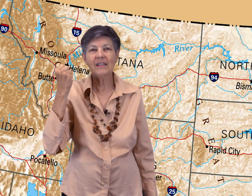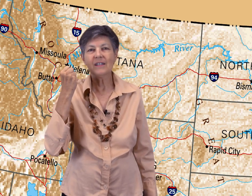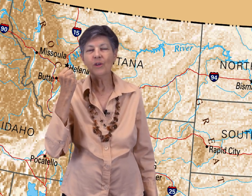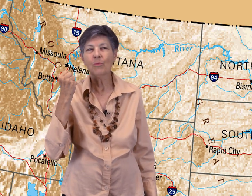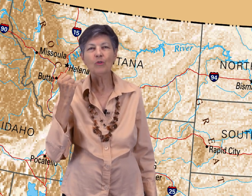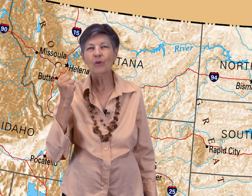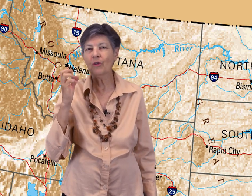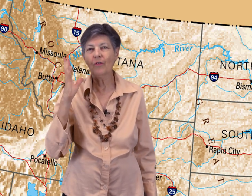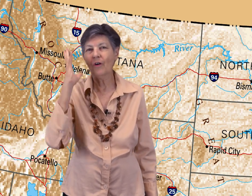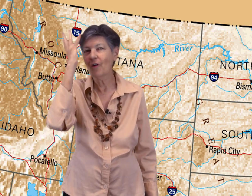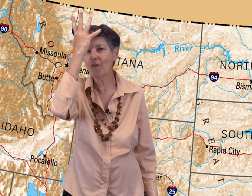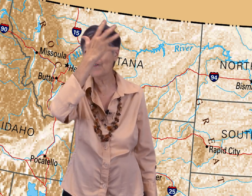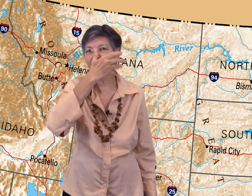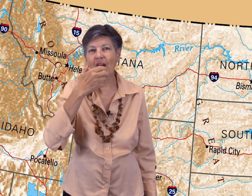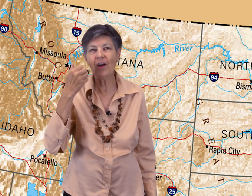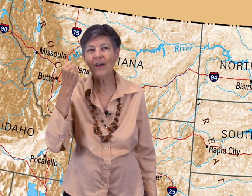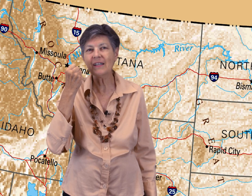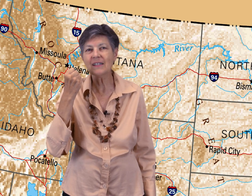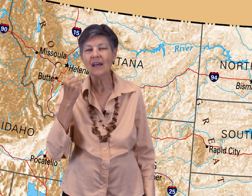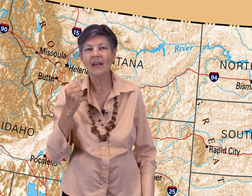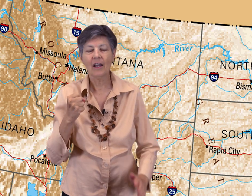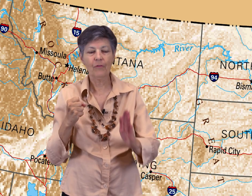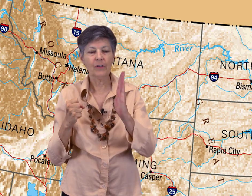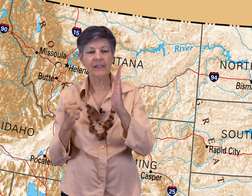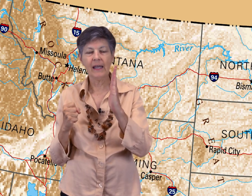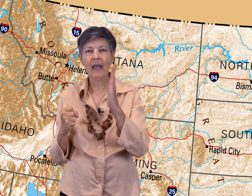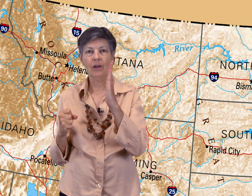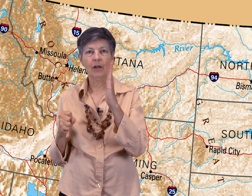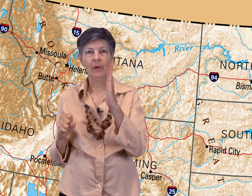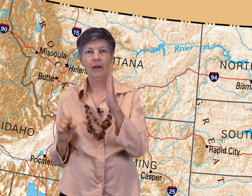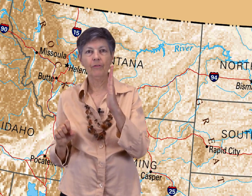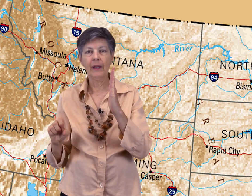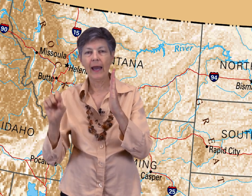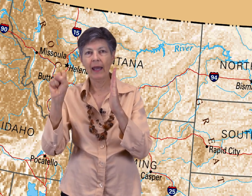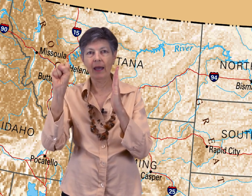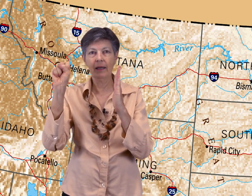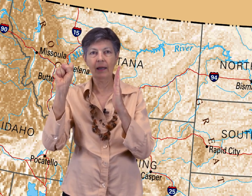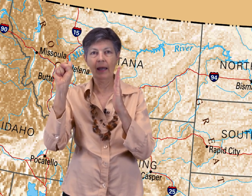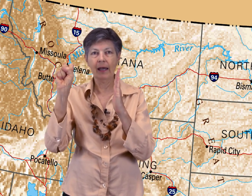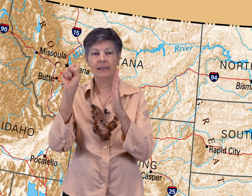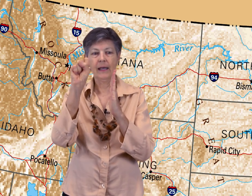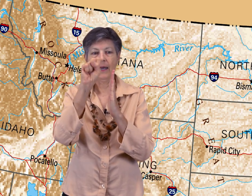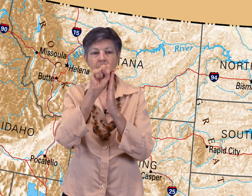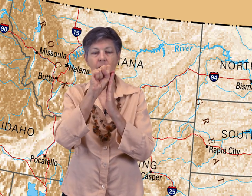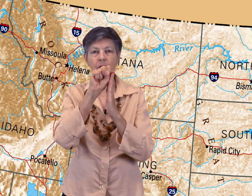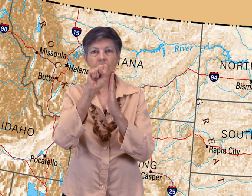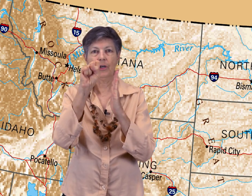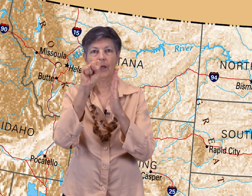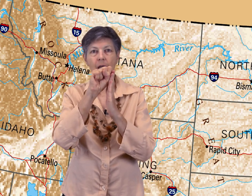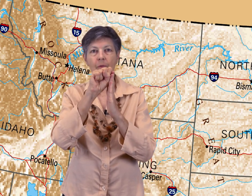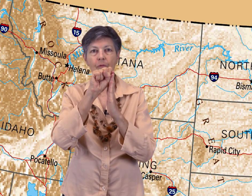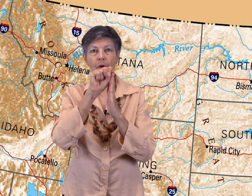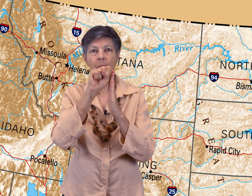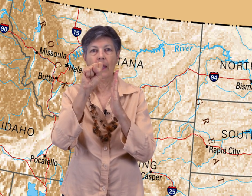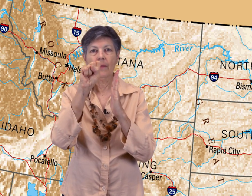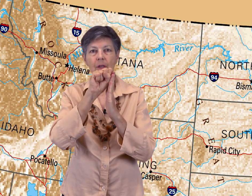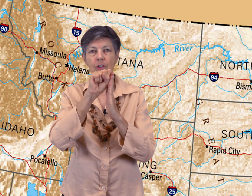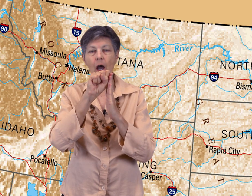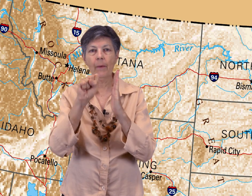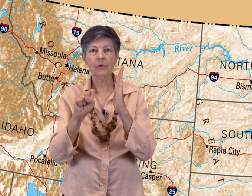Fairest, most beautiful. Fairest. Now for state, you're going to make a flat hand and an S hand here. So you're going to come from the top to